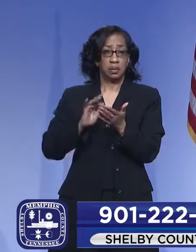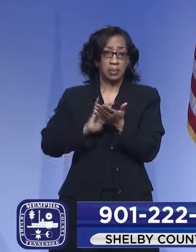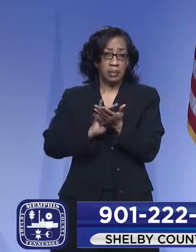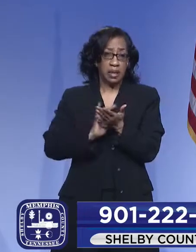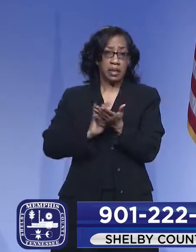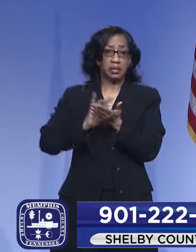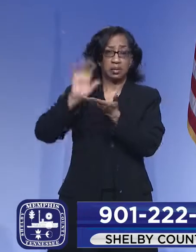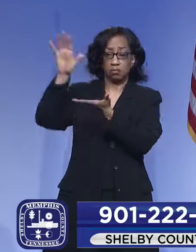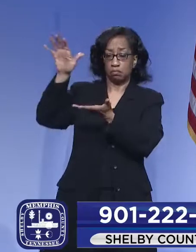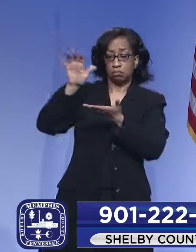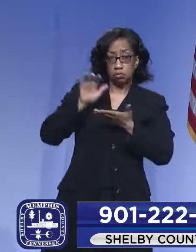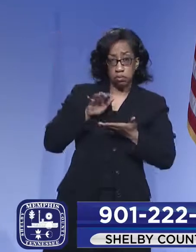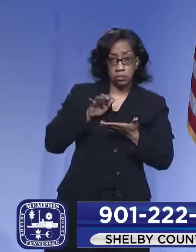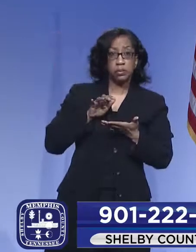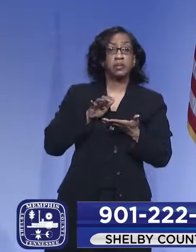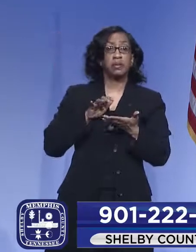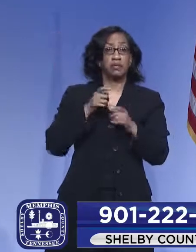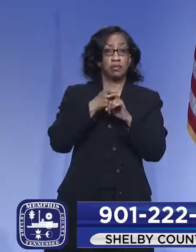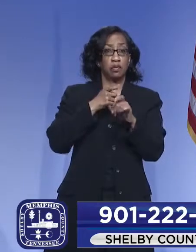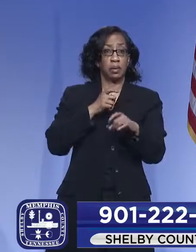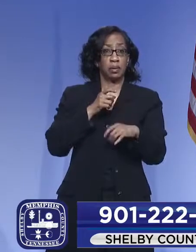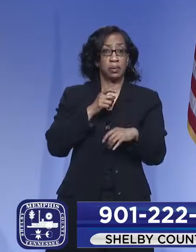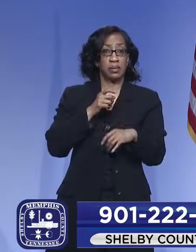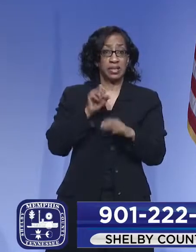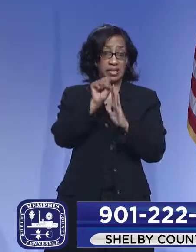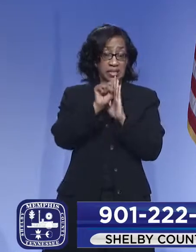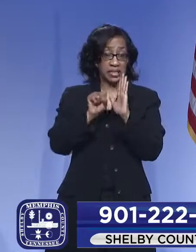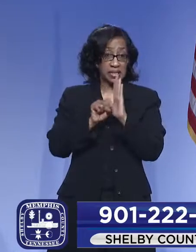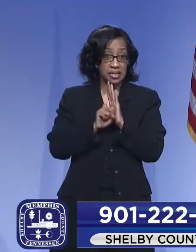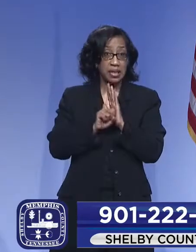number of doses coming into Shelby County for our residents' use